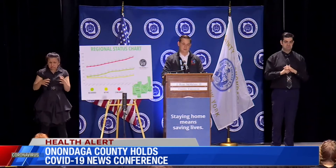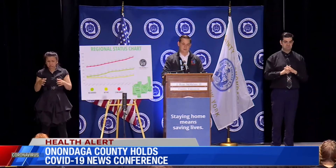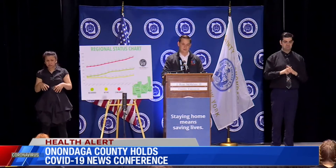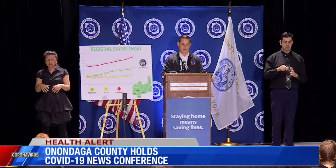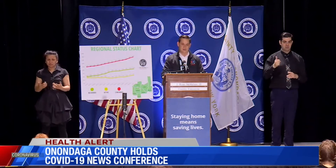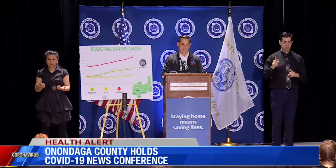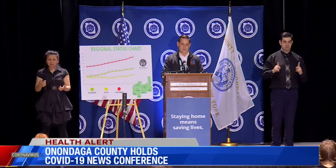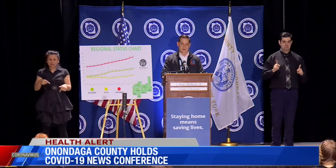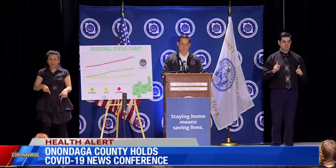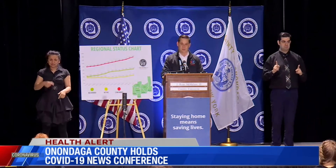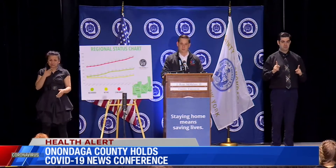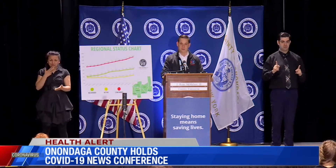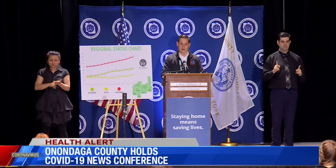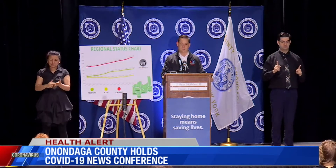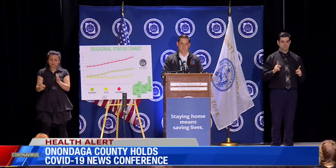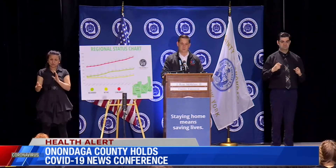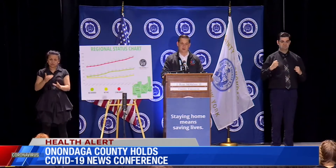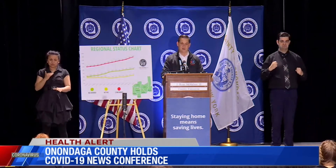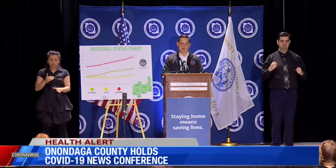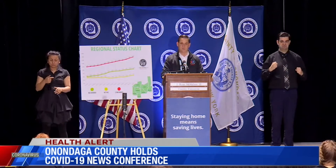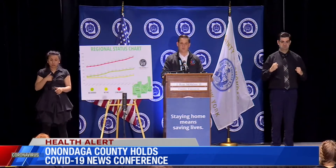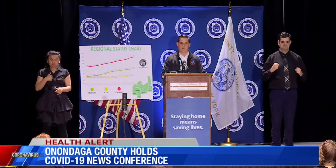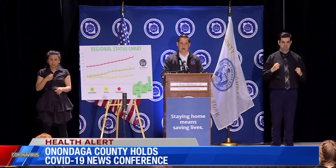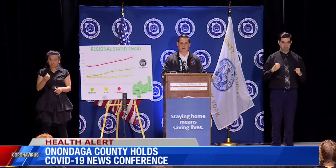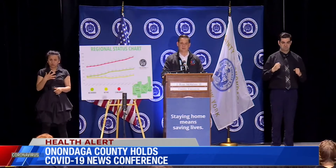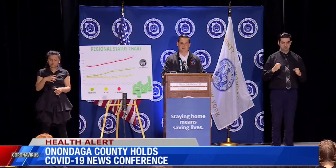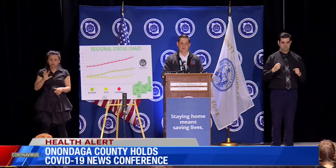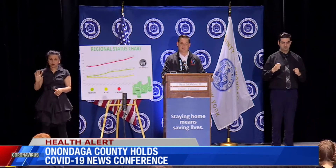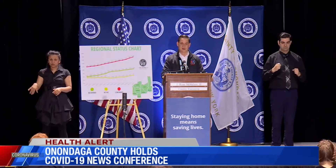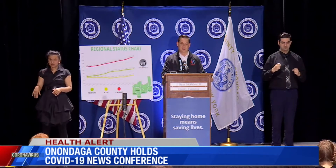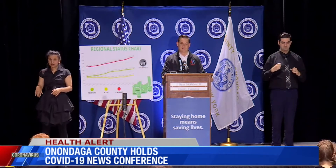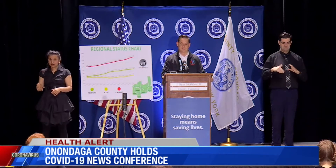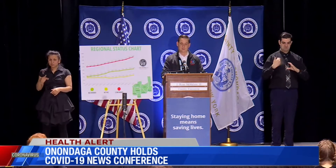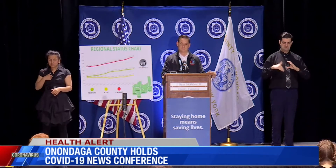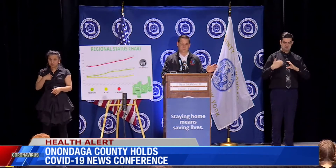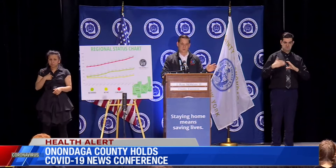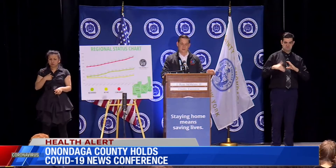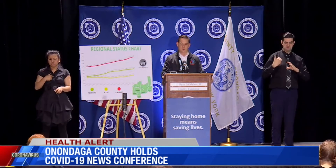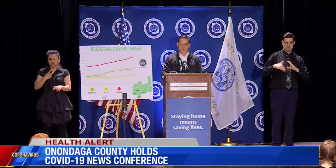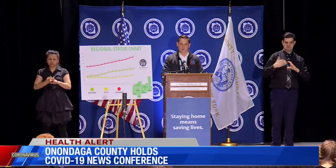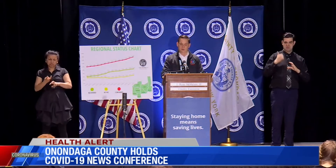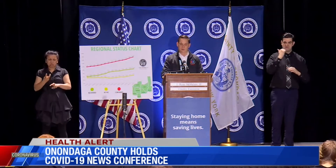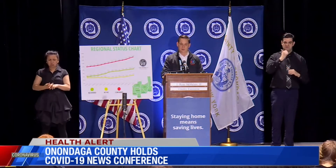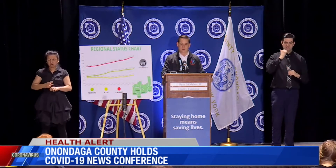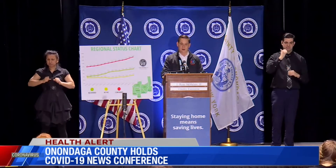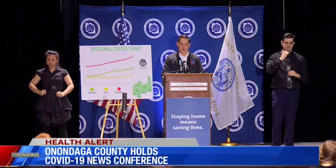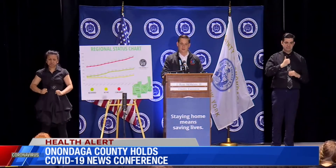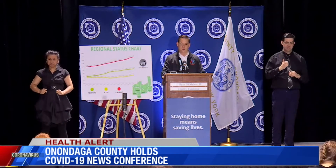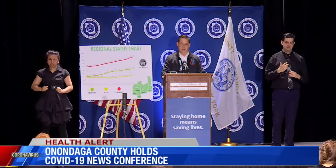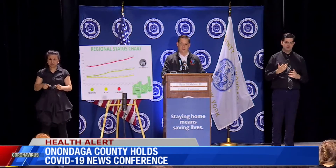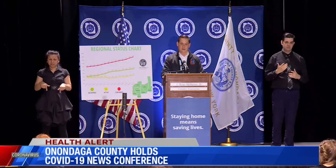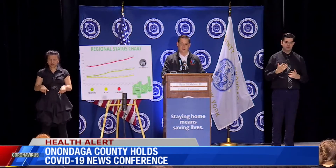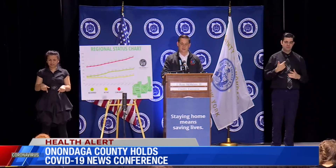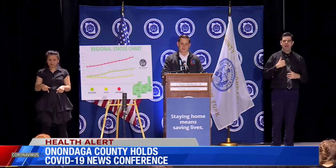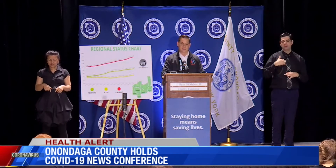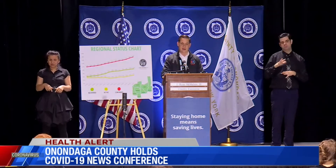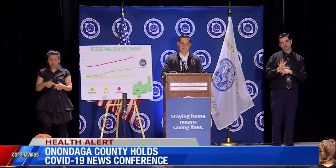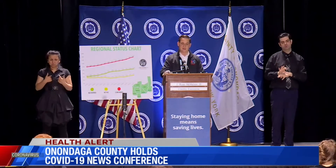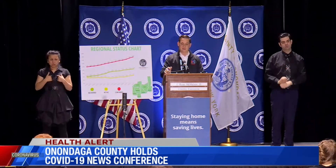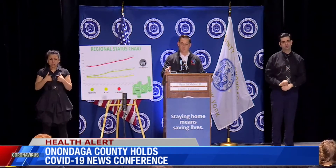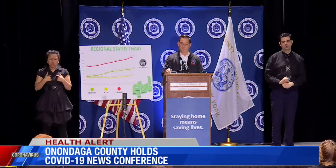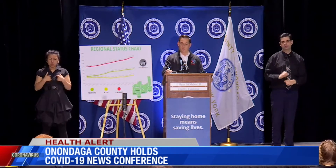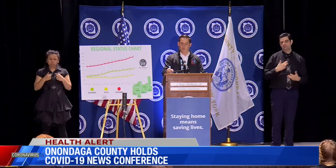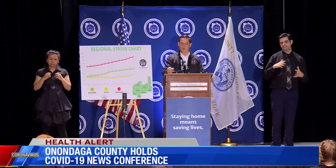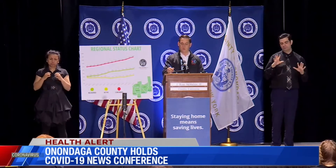guys really step up big time with my email inbox. So I'm used to it. The reality is